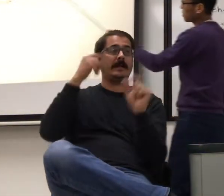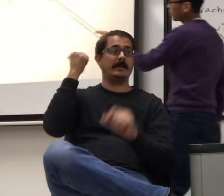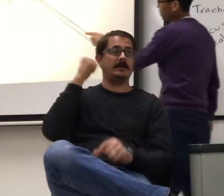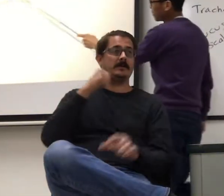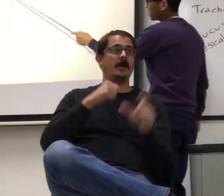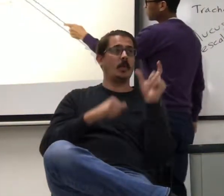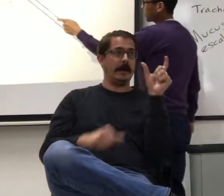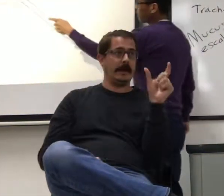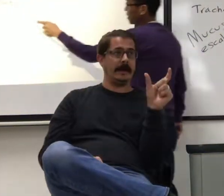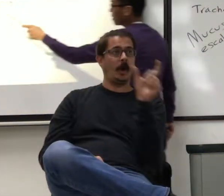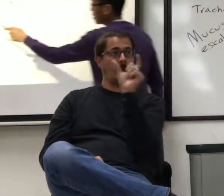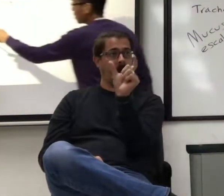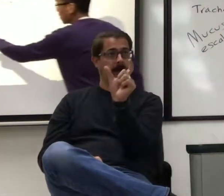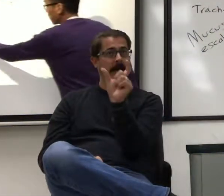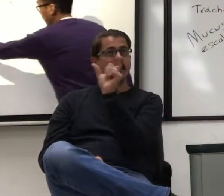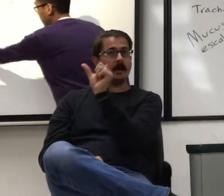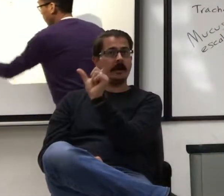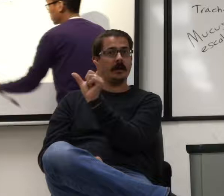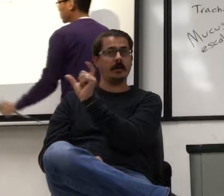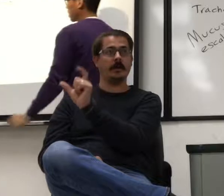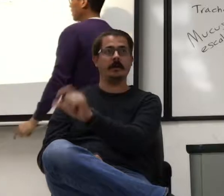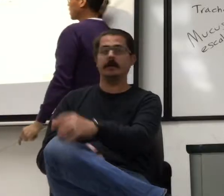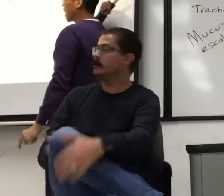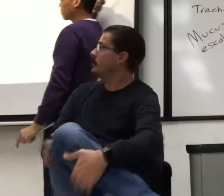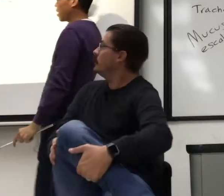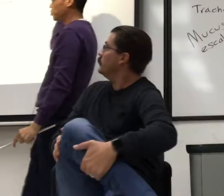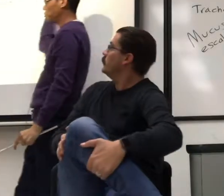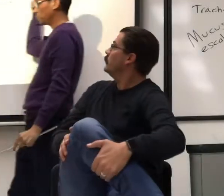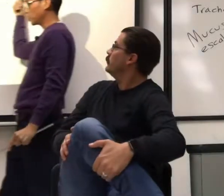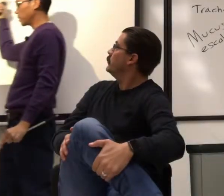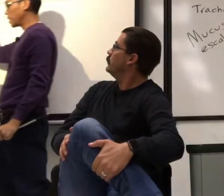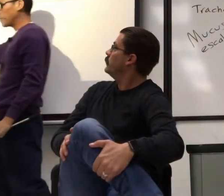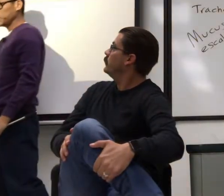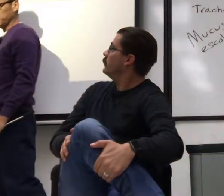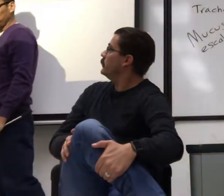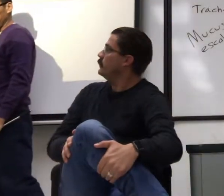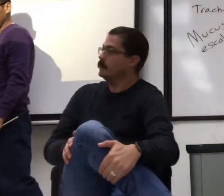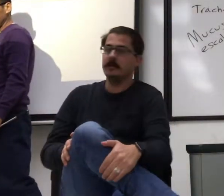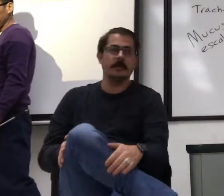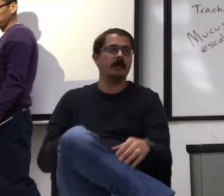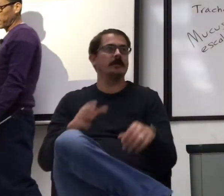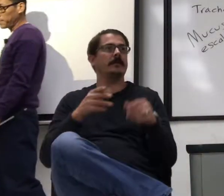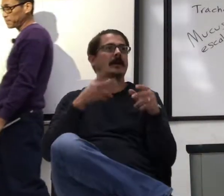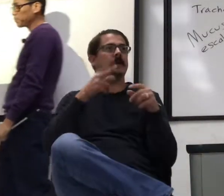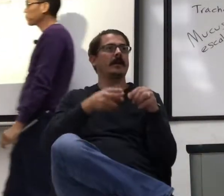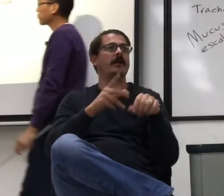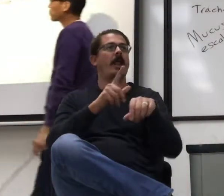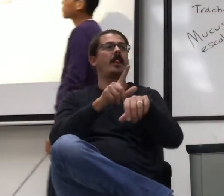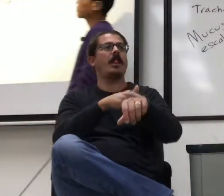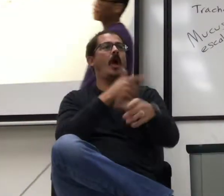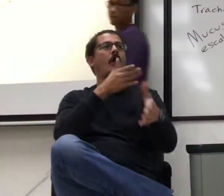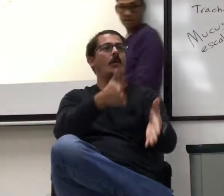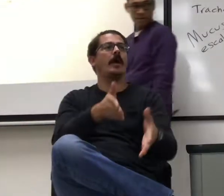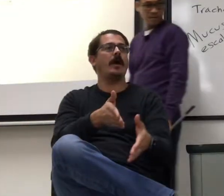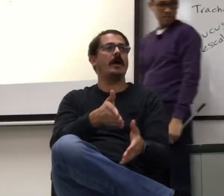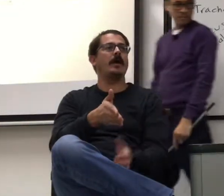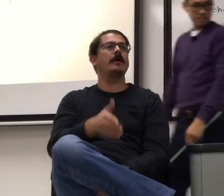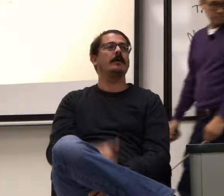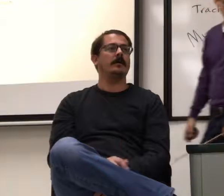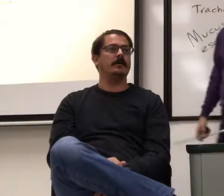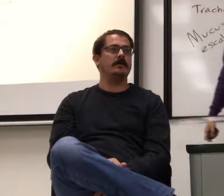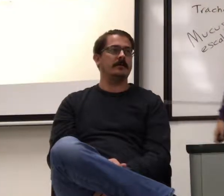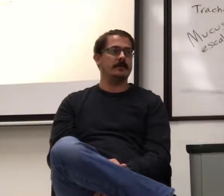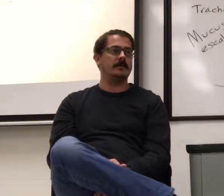ring, that's a ring, that's a ring. Just cutting down longitudinally down the tube. Okay.